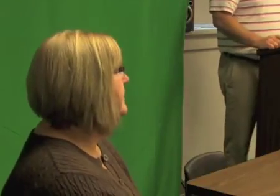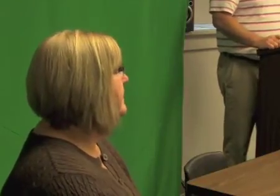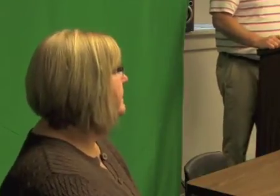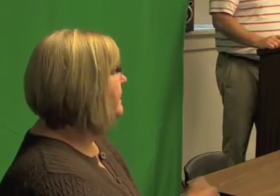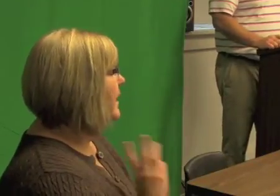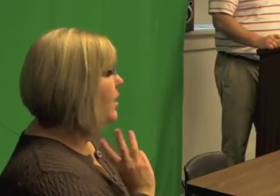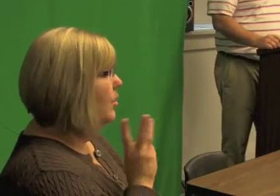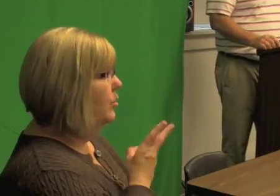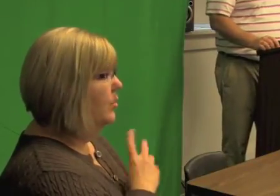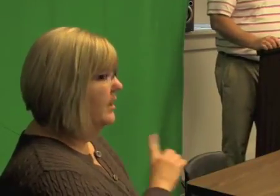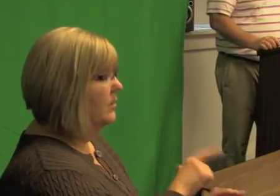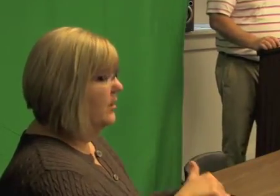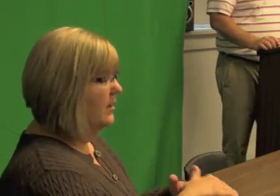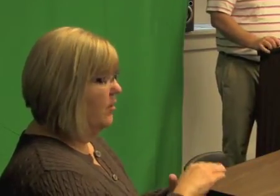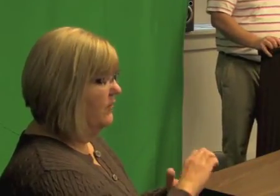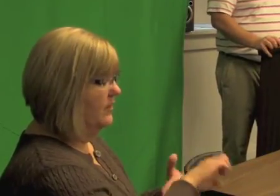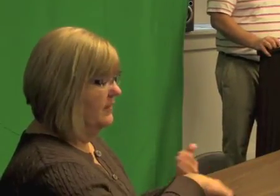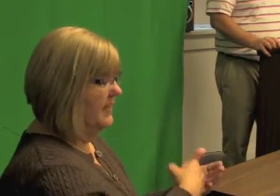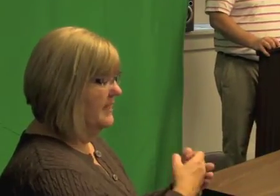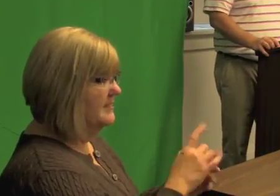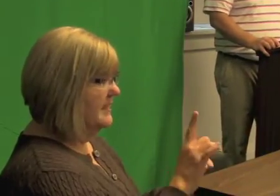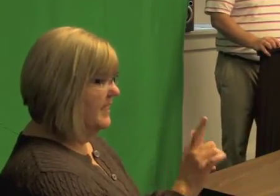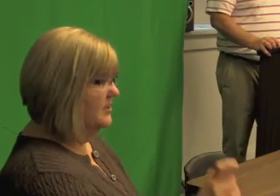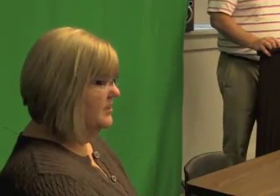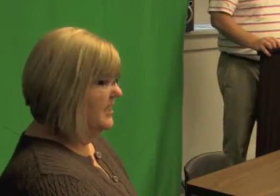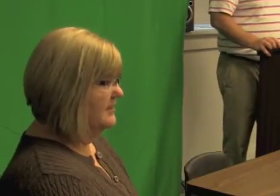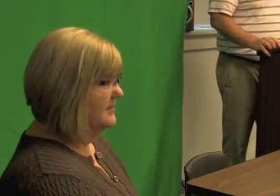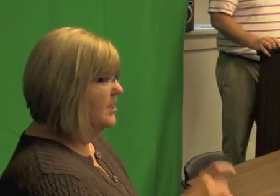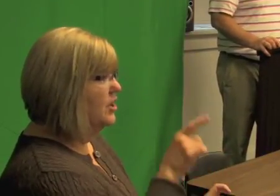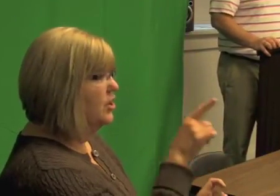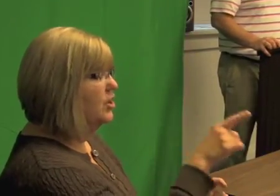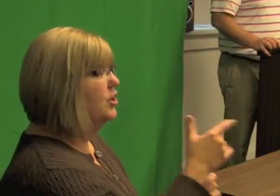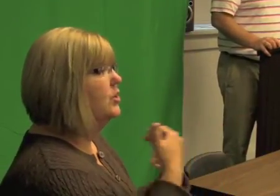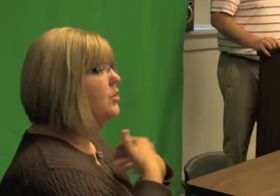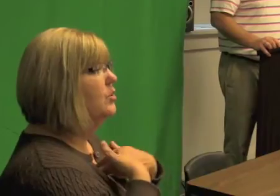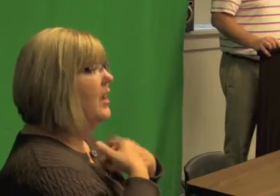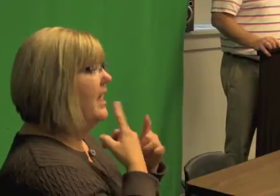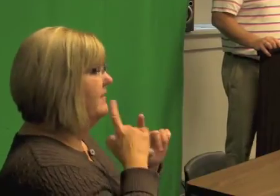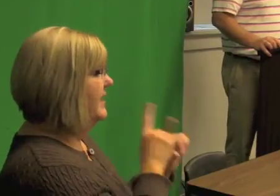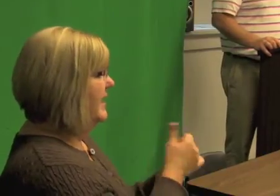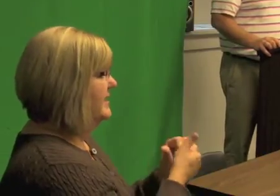We literally just went over the entire test. You just got the answer to